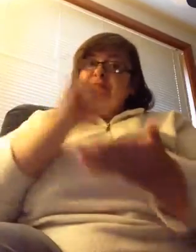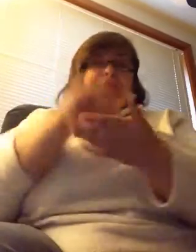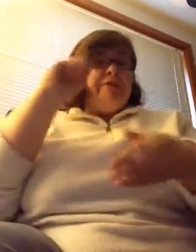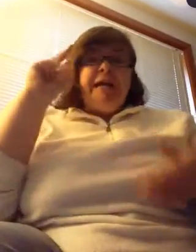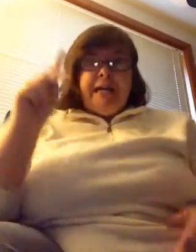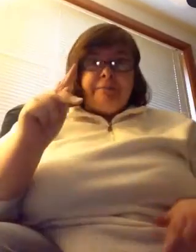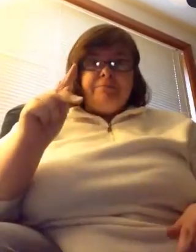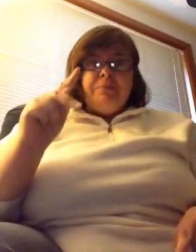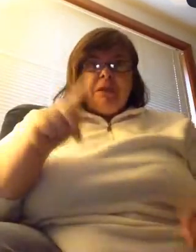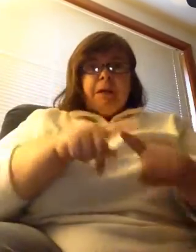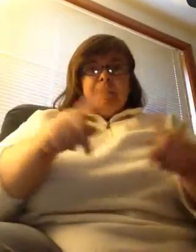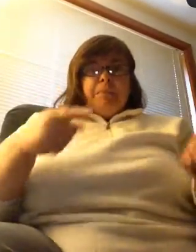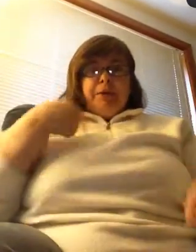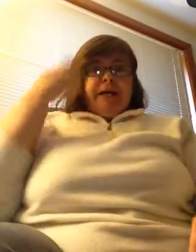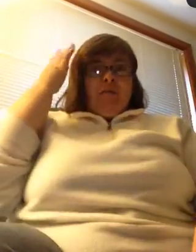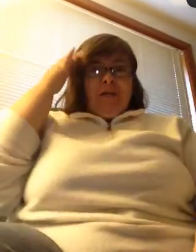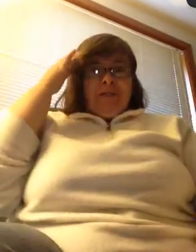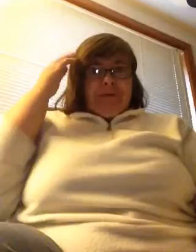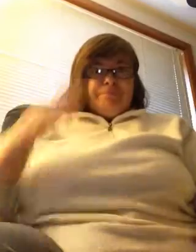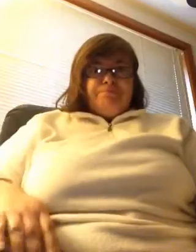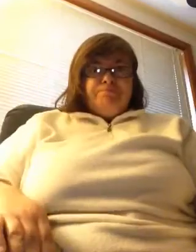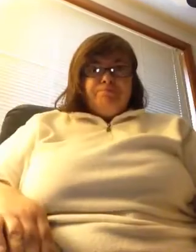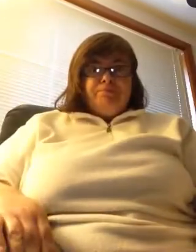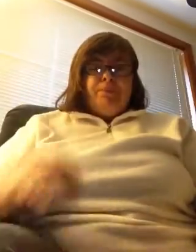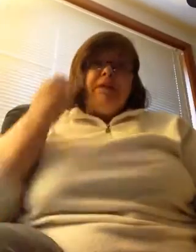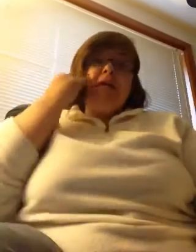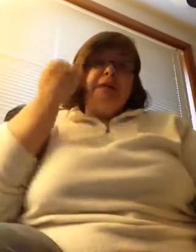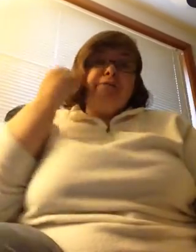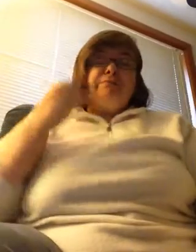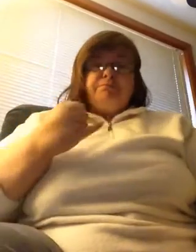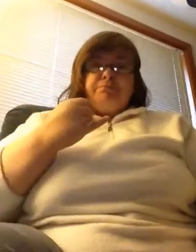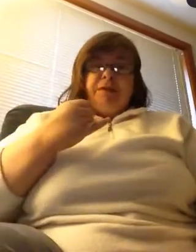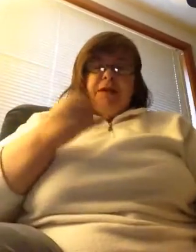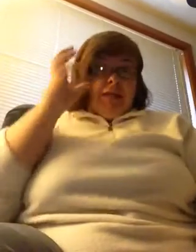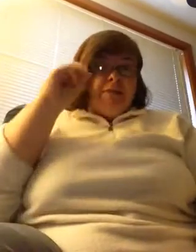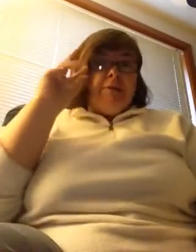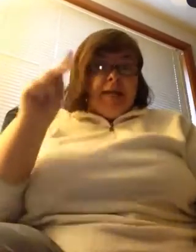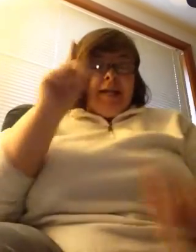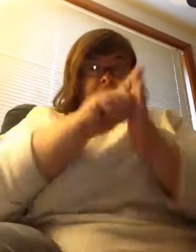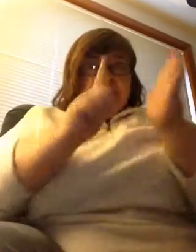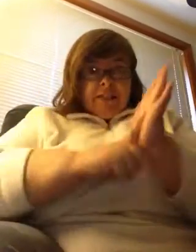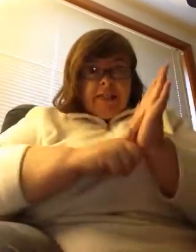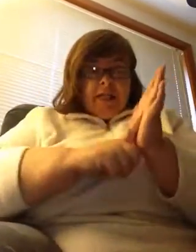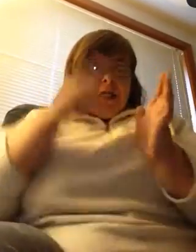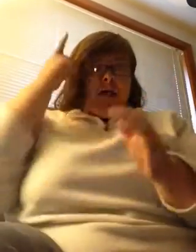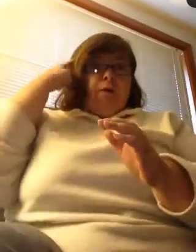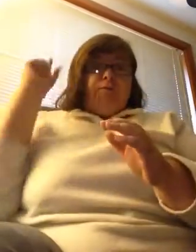that's okay. But I wonder if it's okay legally